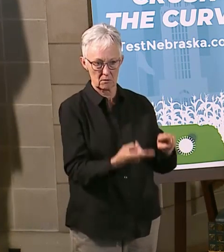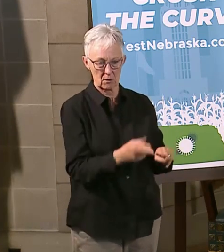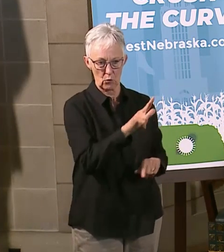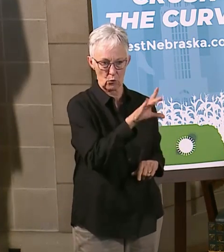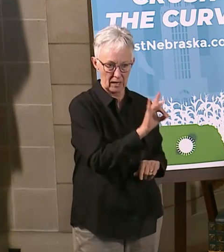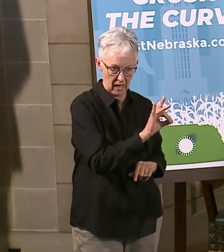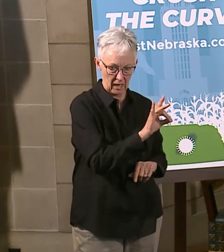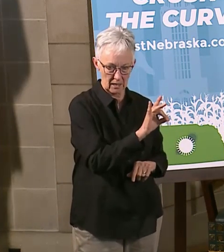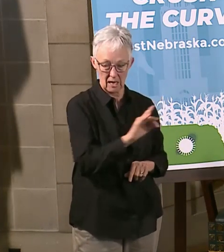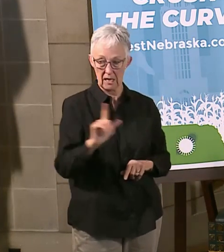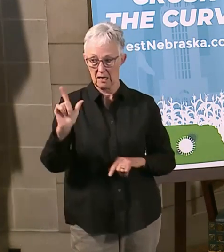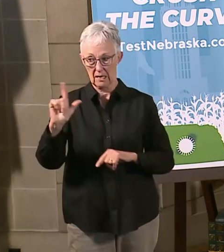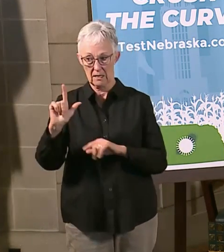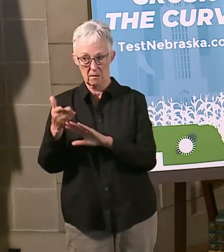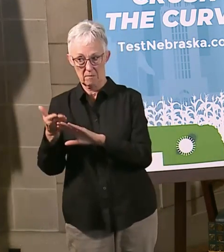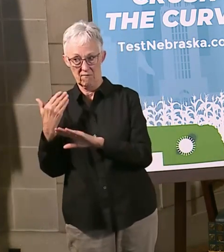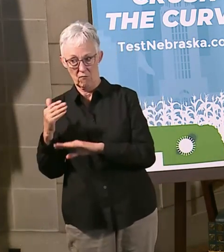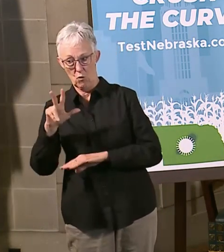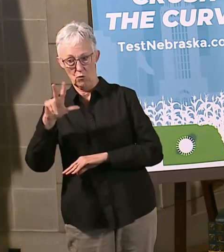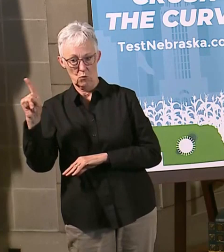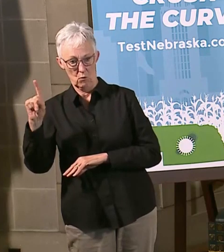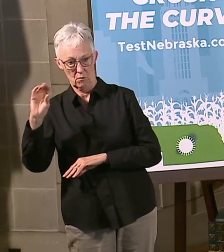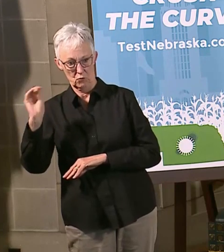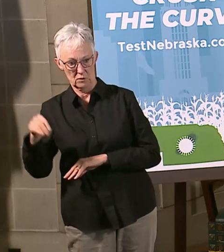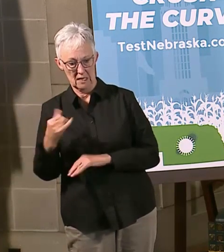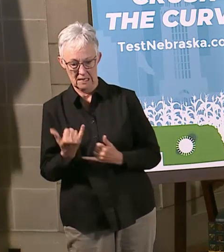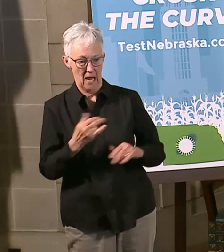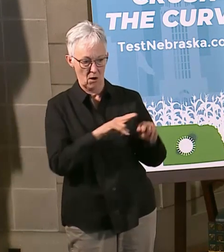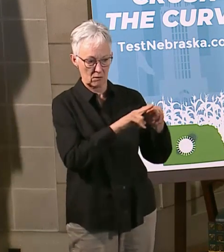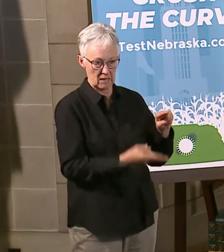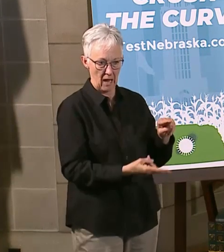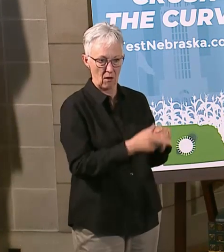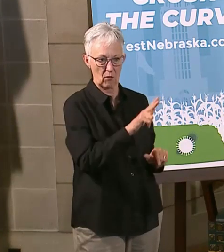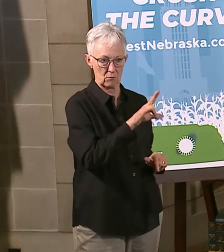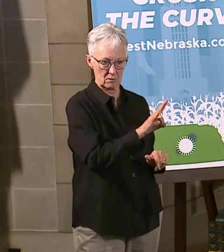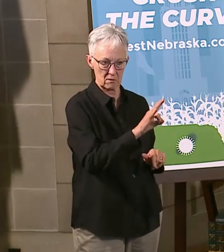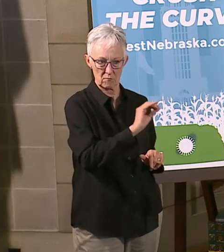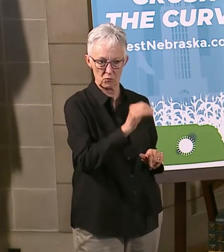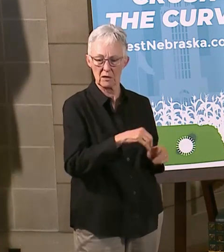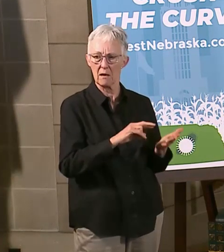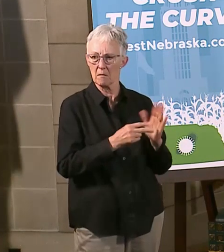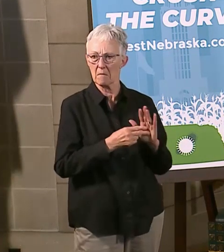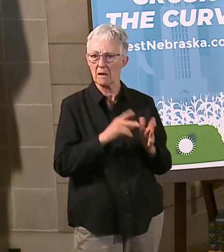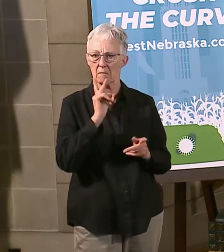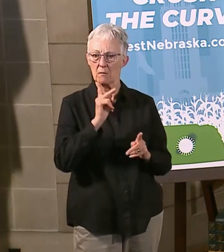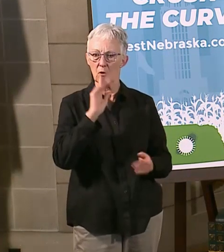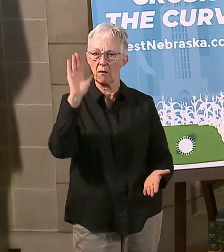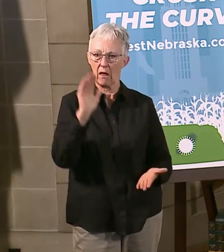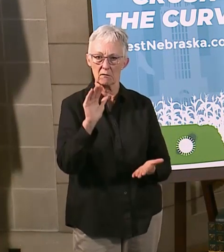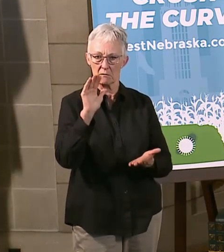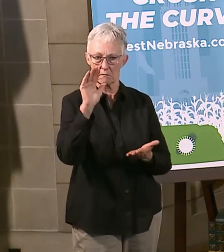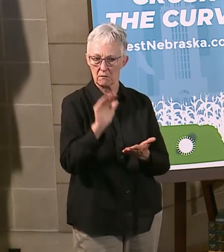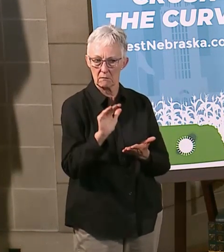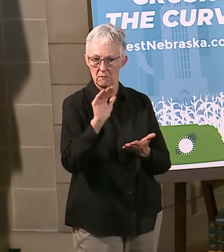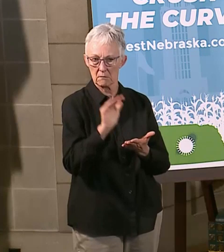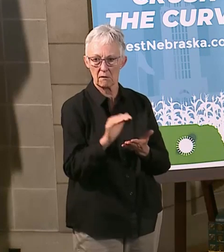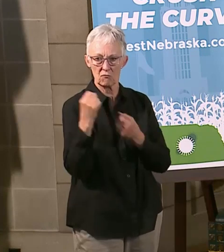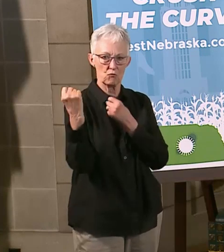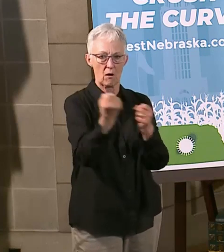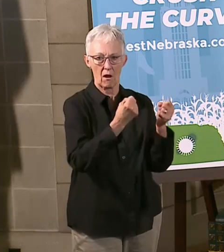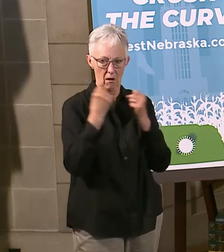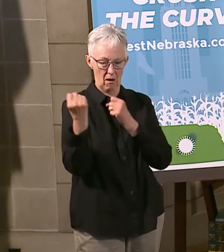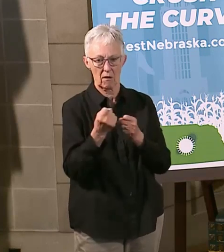down 31%, now they're down 37%. So again, Nebraskans are continuing to stay home, stay healthy, stay connected. That's awesome. We'd love to see that.